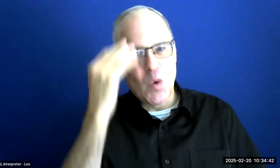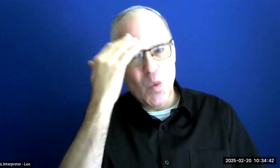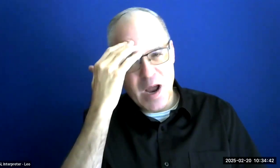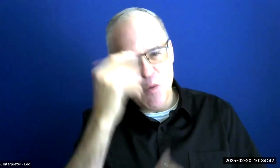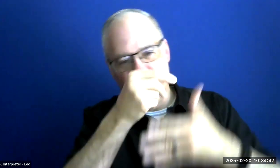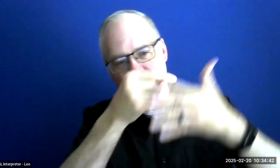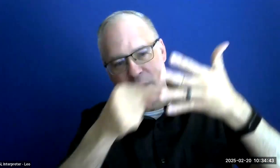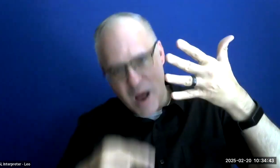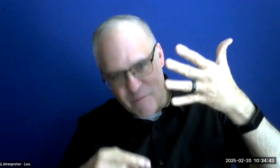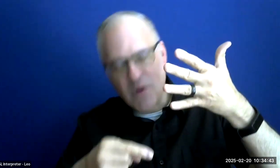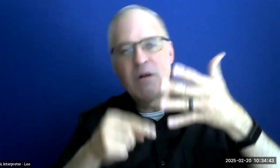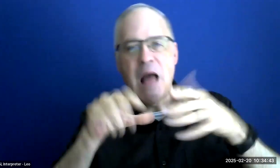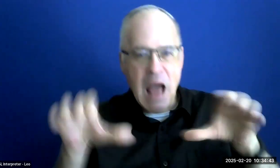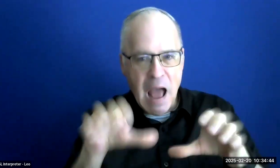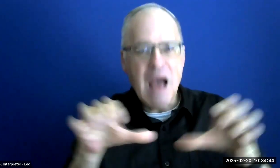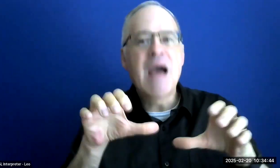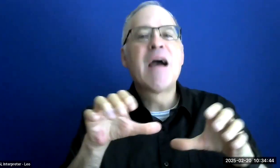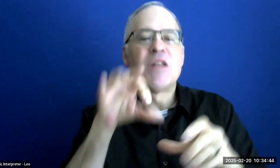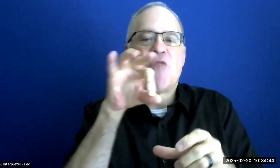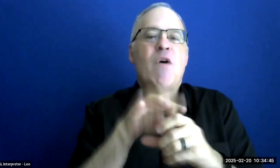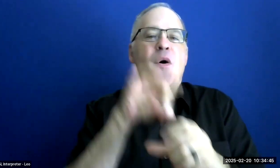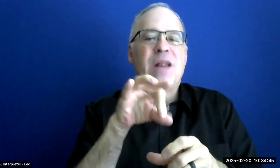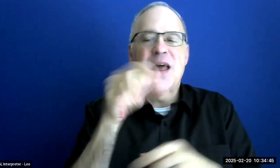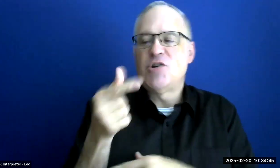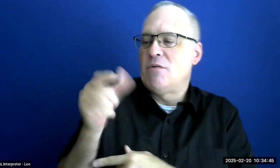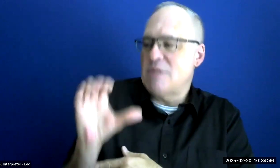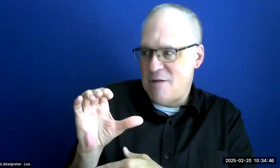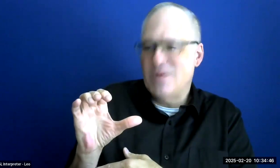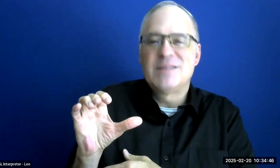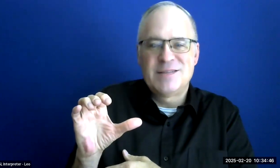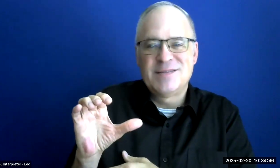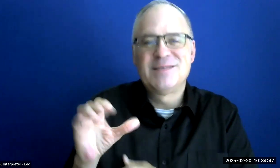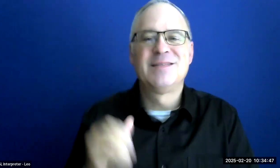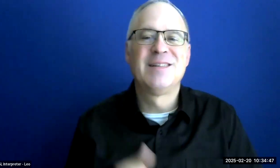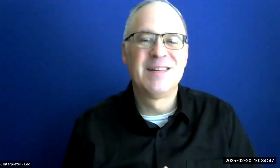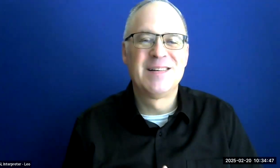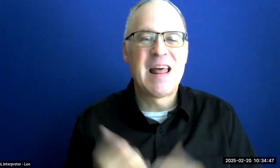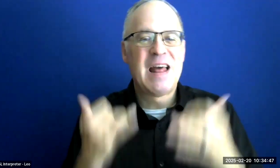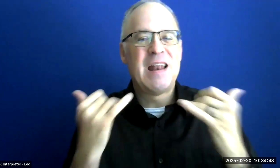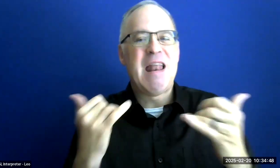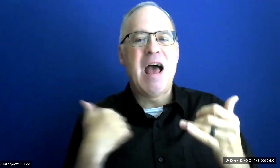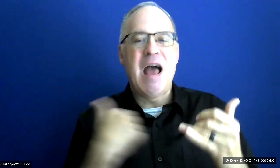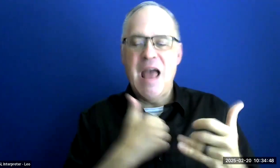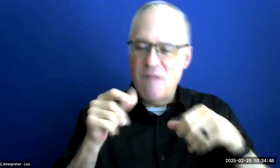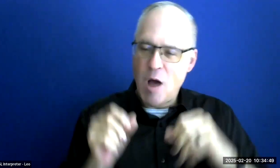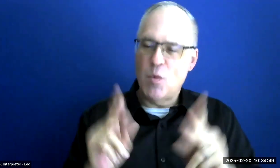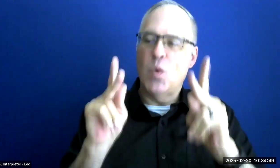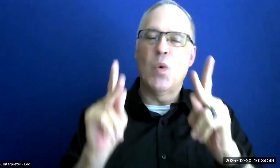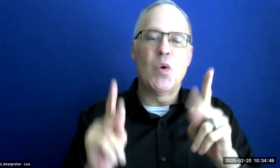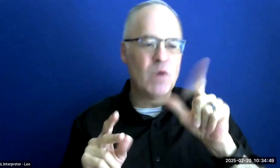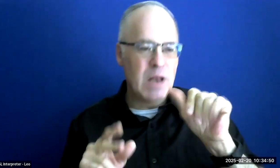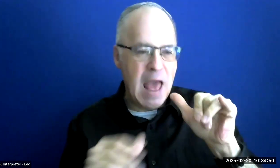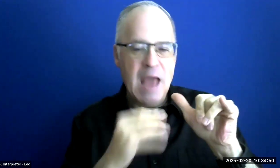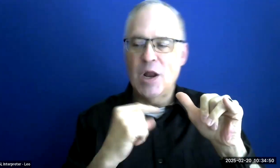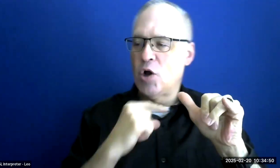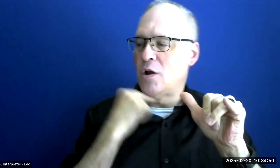and decided upon at General Conference, and the opportunity for lay and clergy to lend their